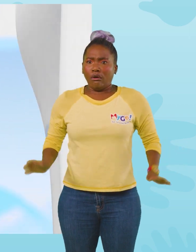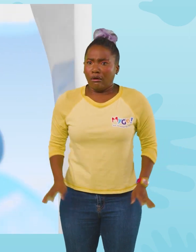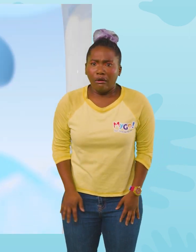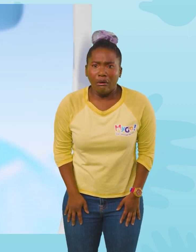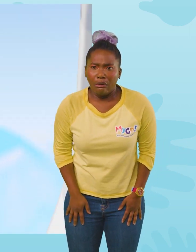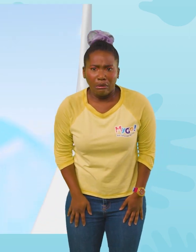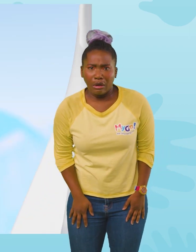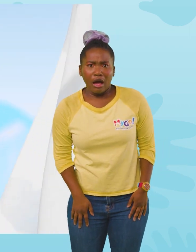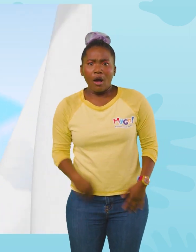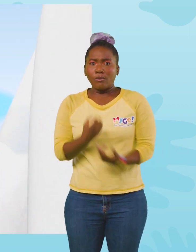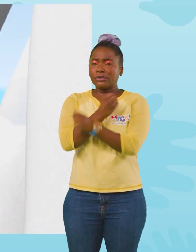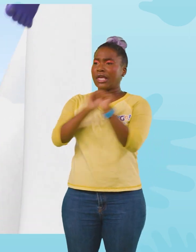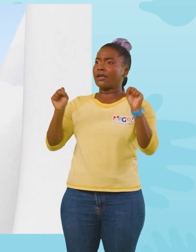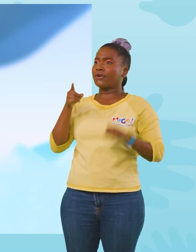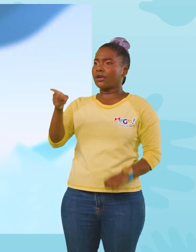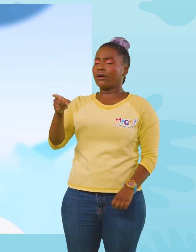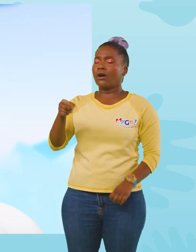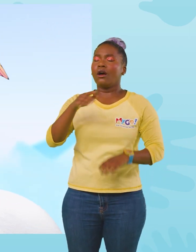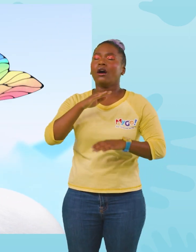Woo! Gotcha.